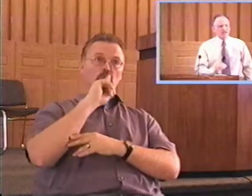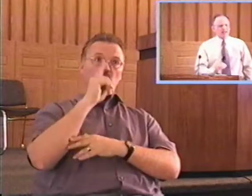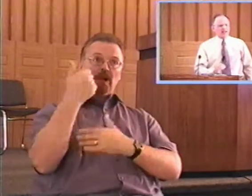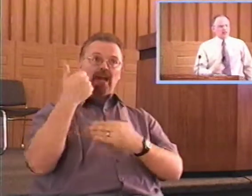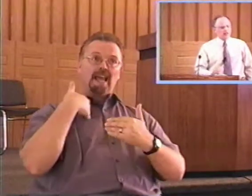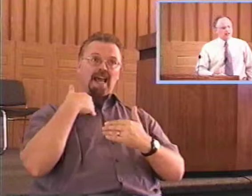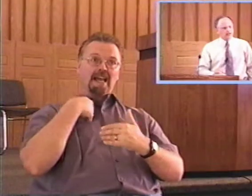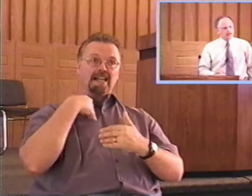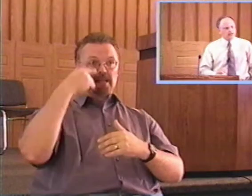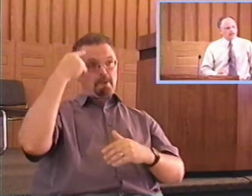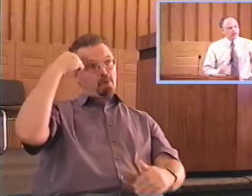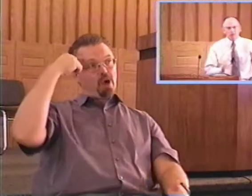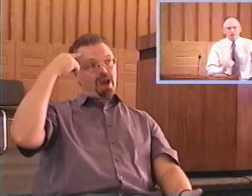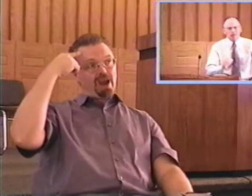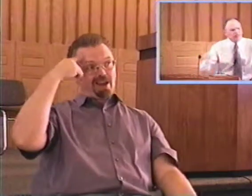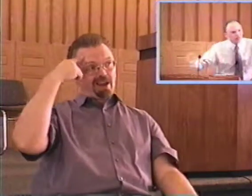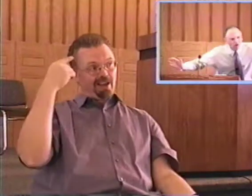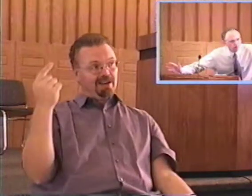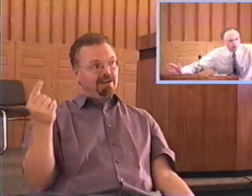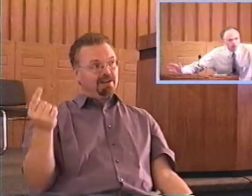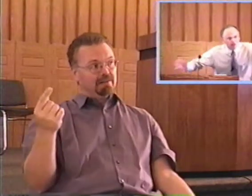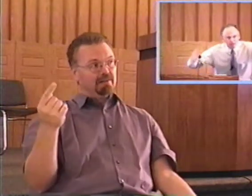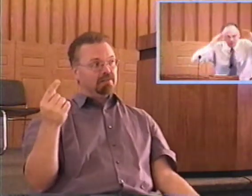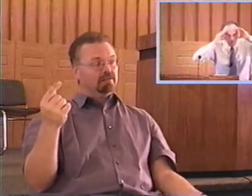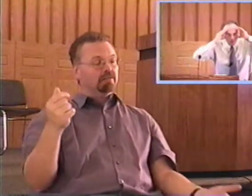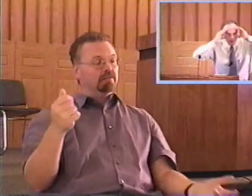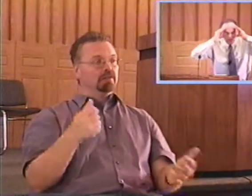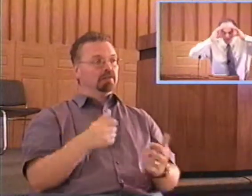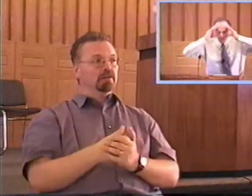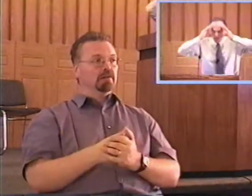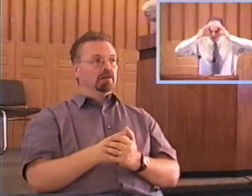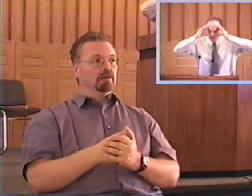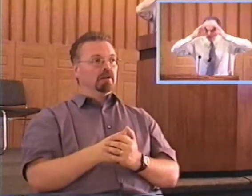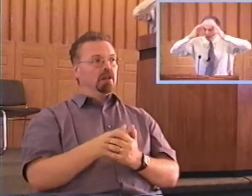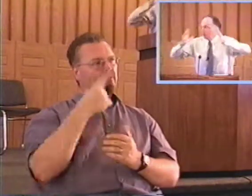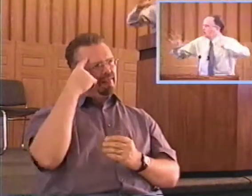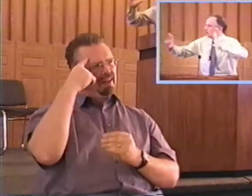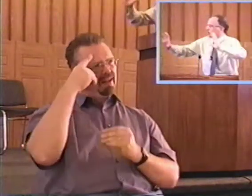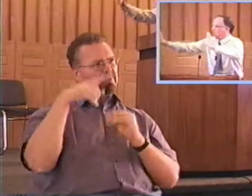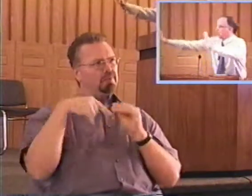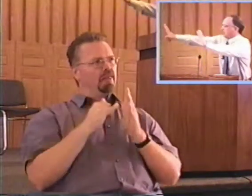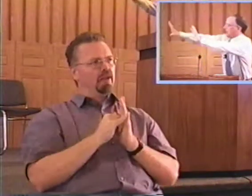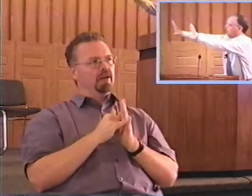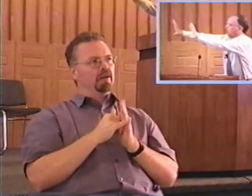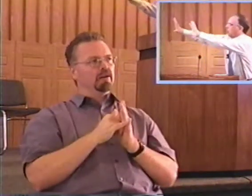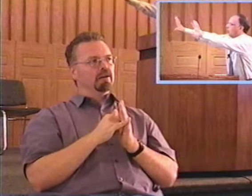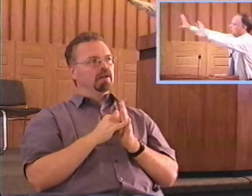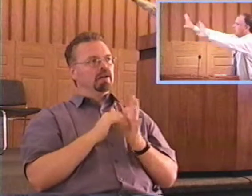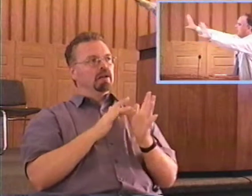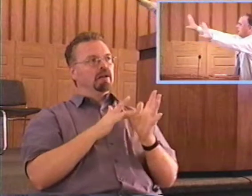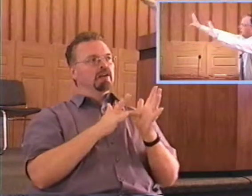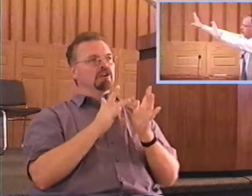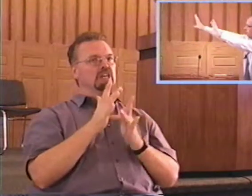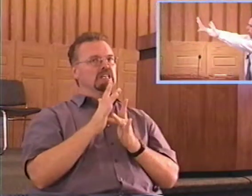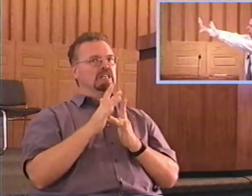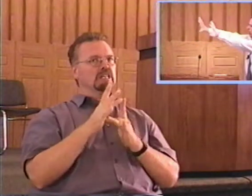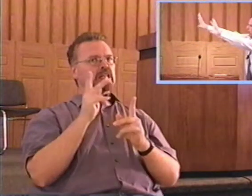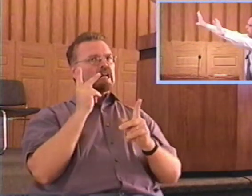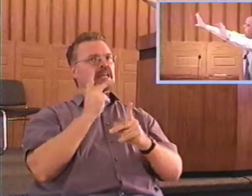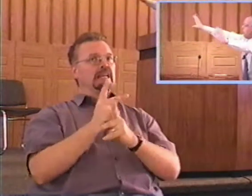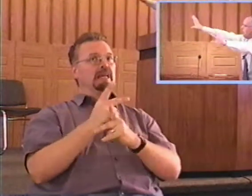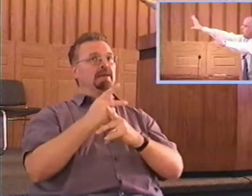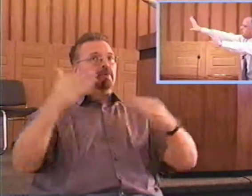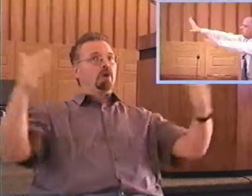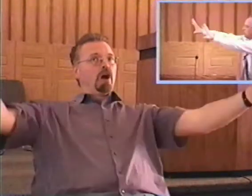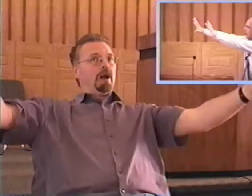a brain. You really don't. Think about it. Think about it. Jesus, keep your arms out. Your